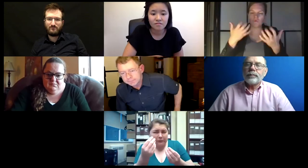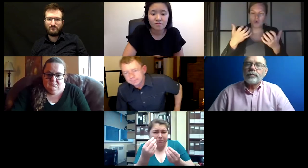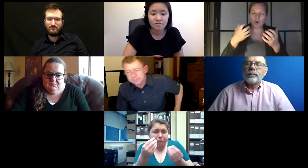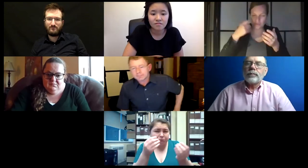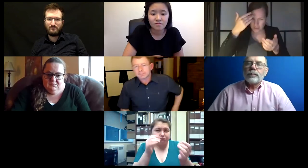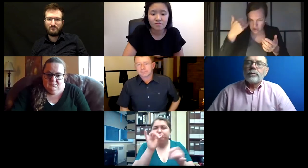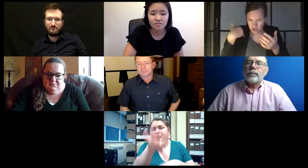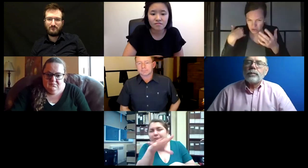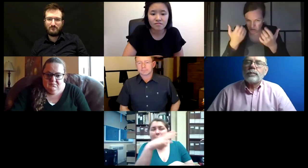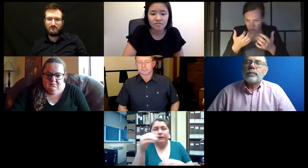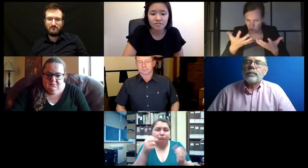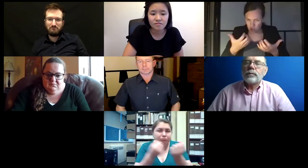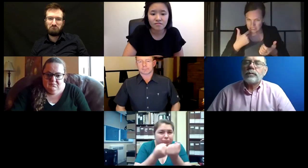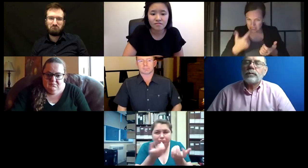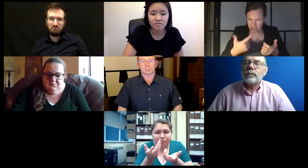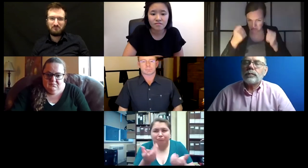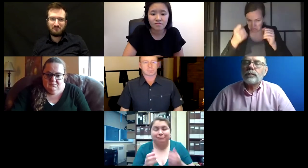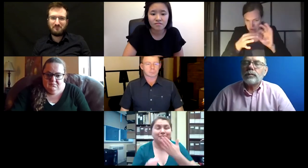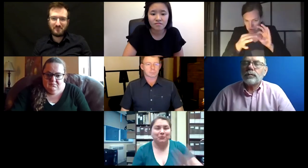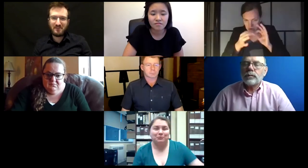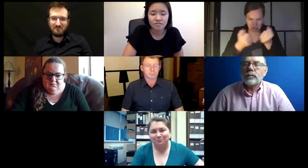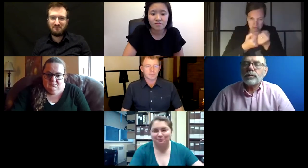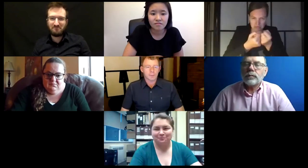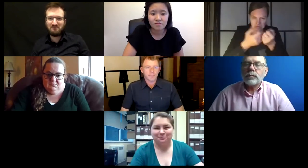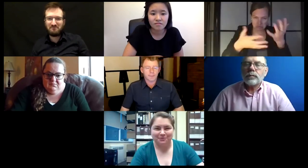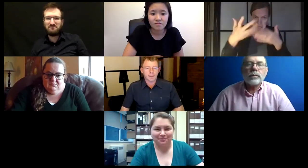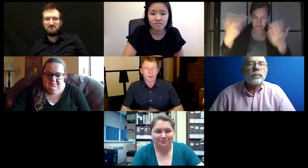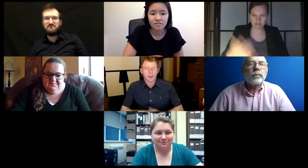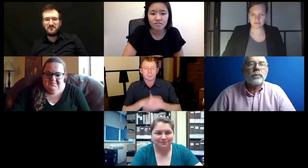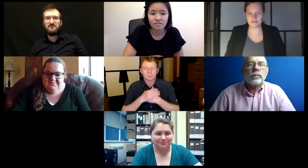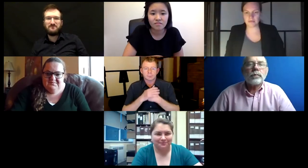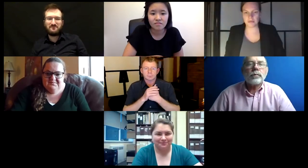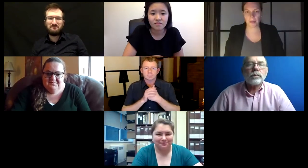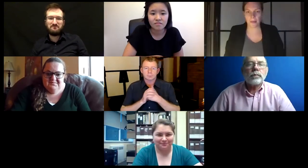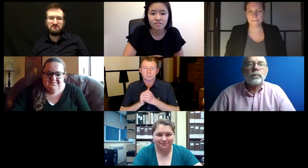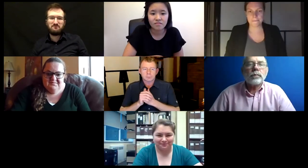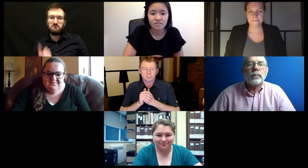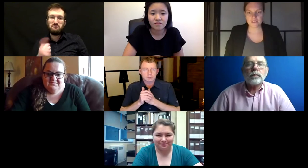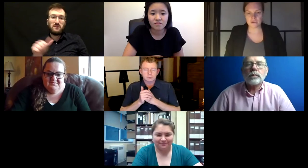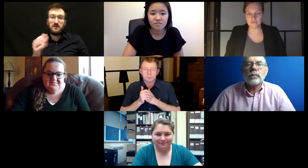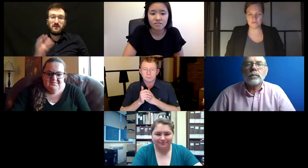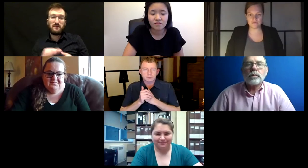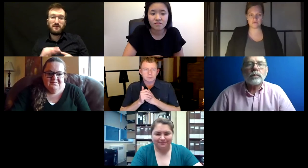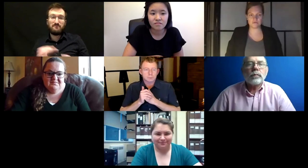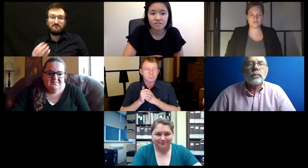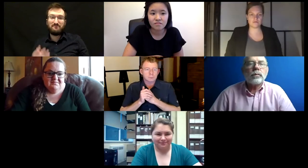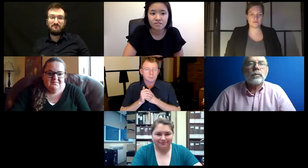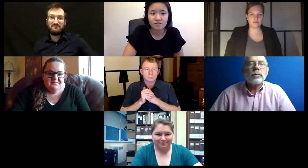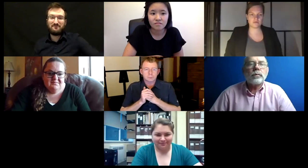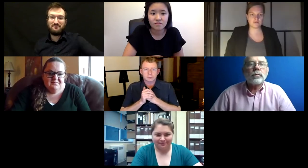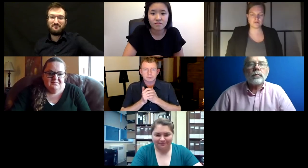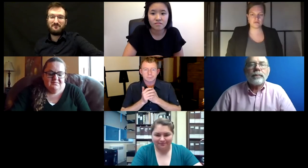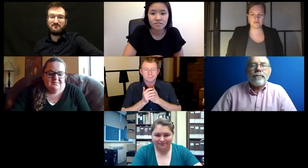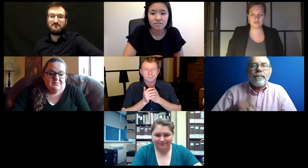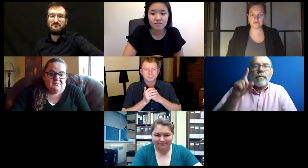you know what I mean? If you could perhaps speak to that about what types of supports are made available. Anyone have any